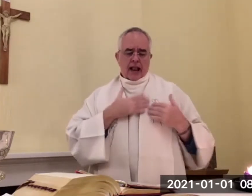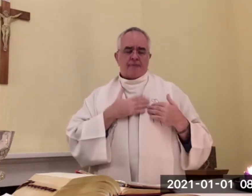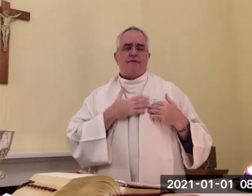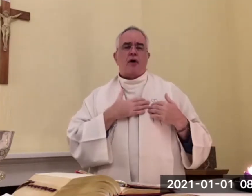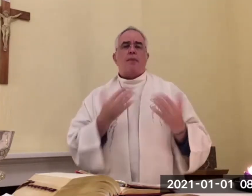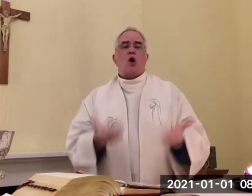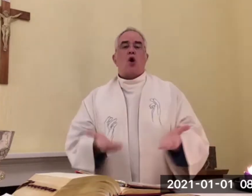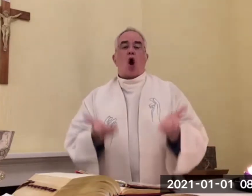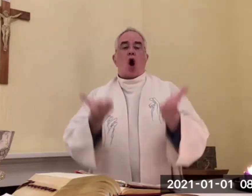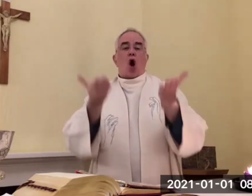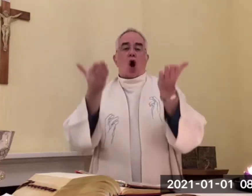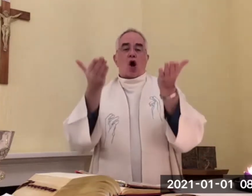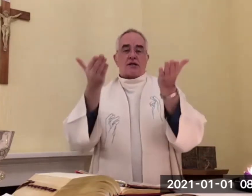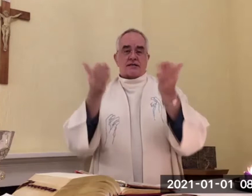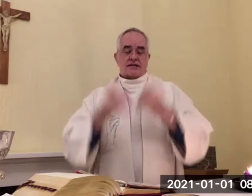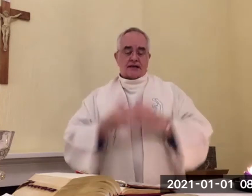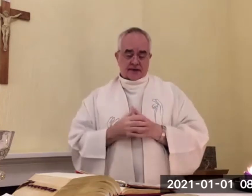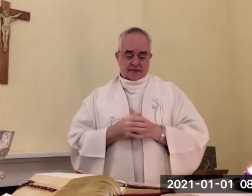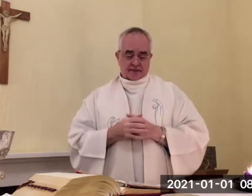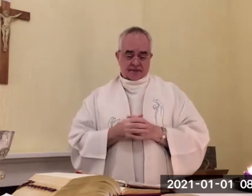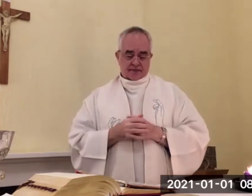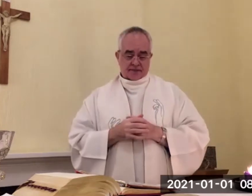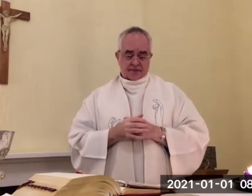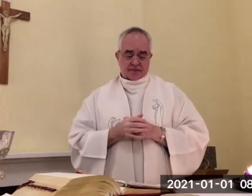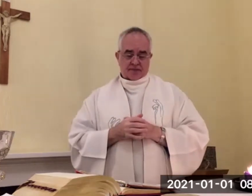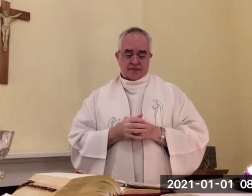Lift up your heart.